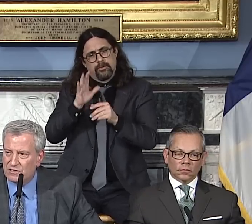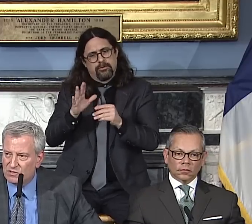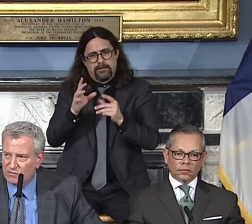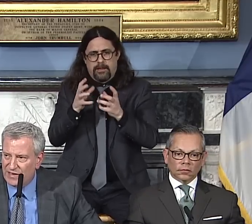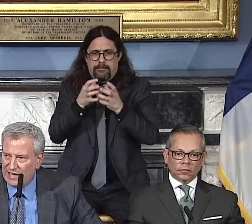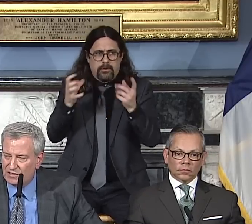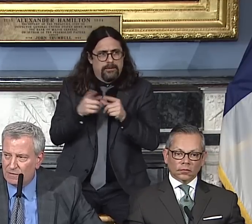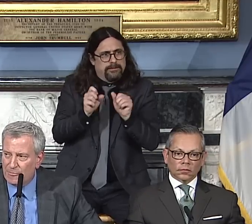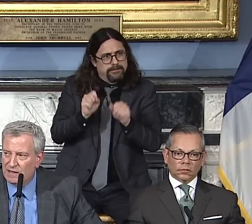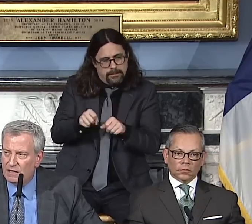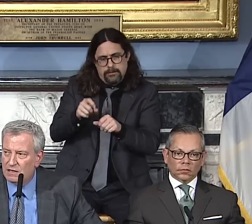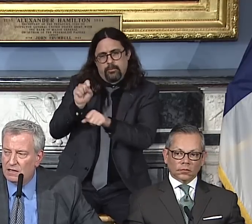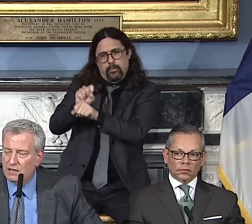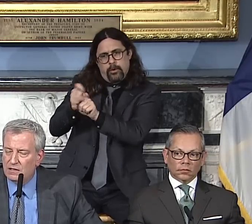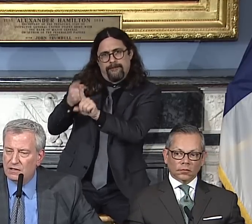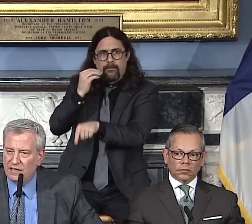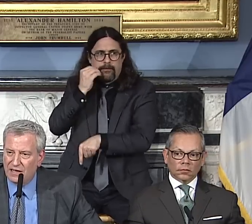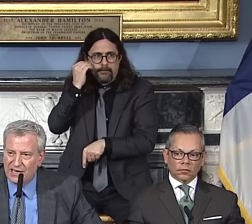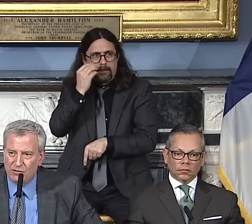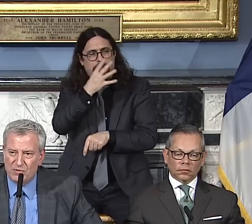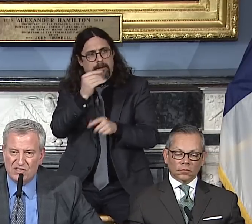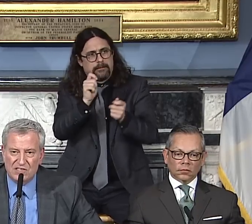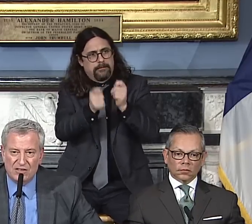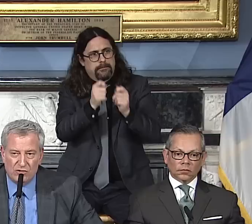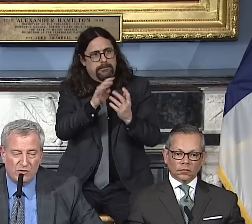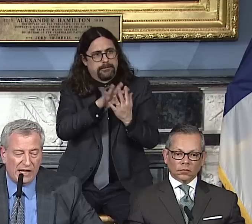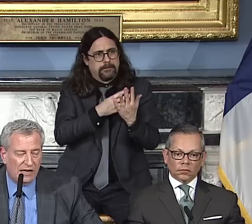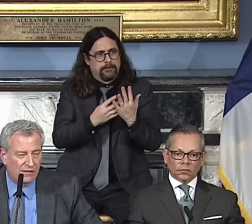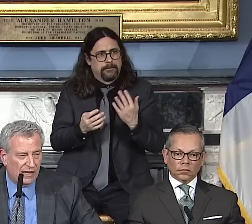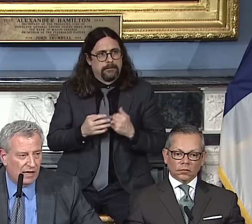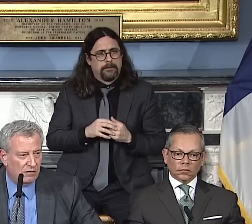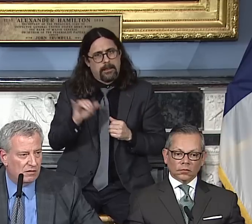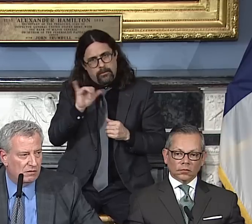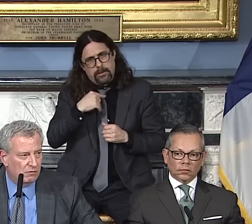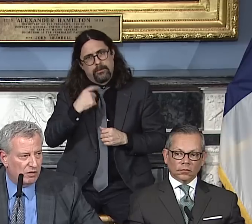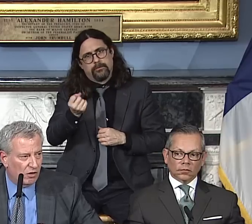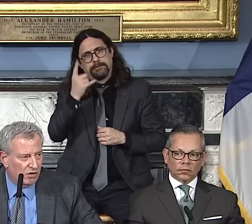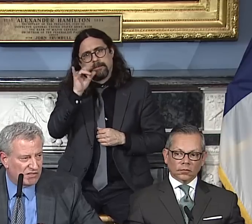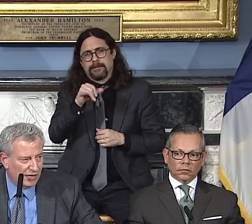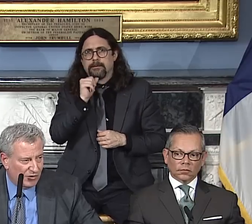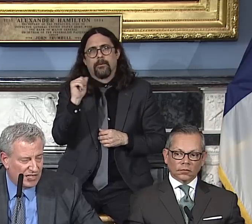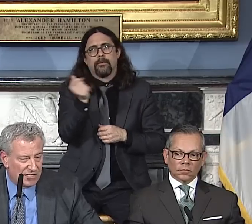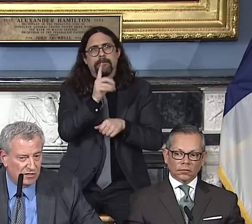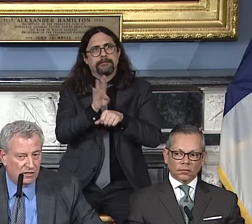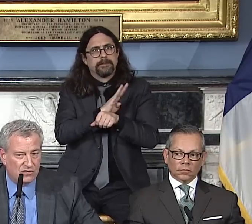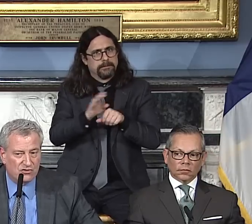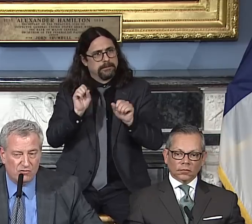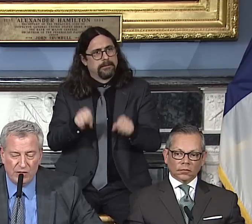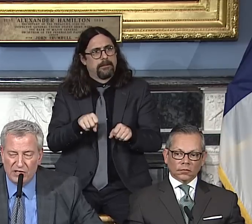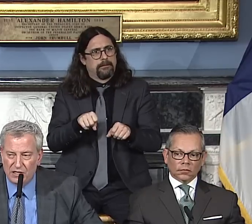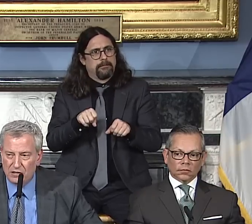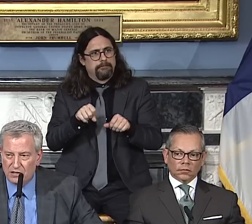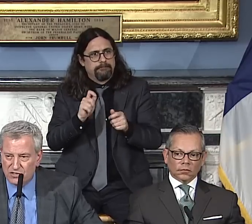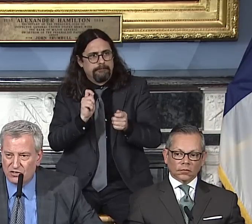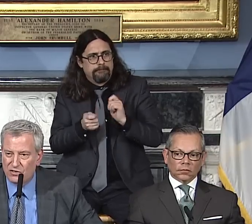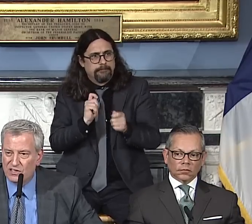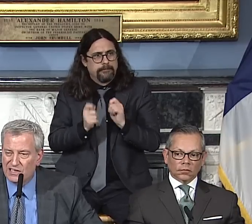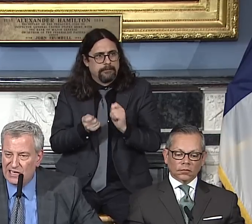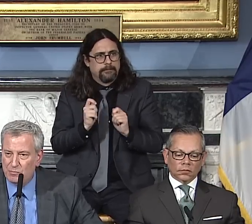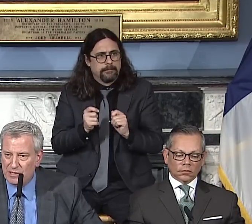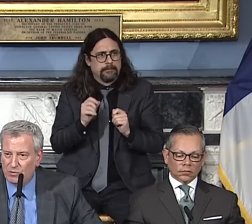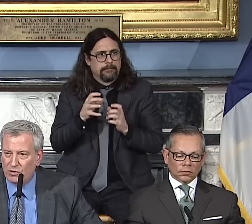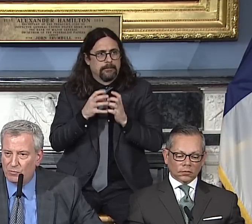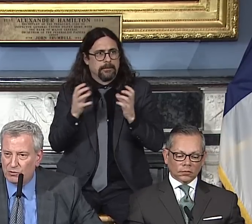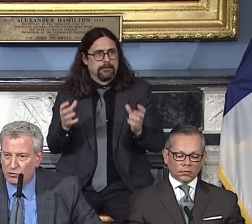are sensitive to the fact that not every business can do that, and that we are simultaneously extremely concerned